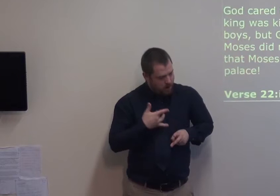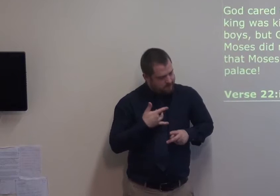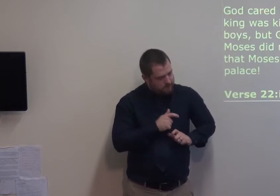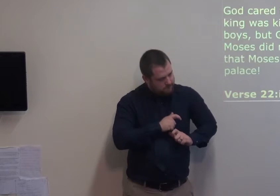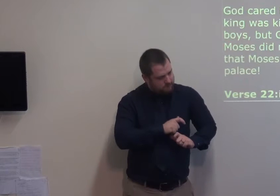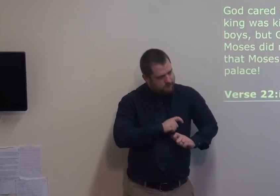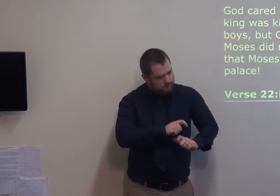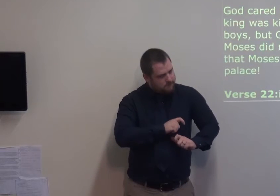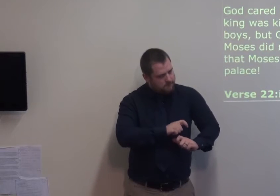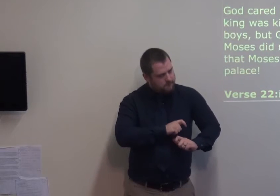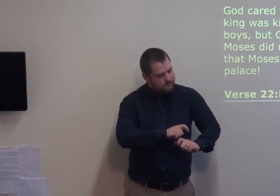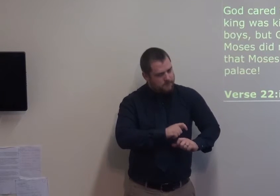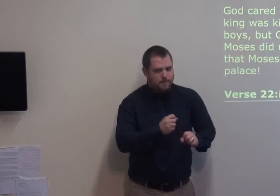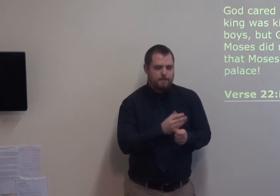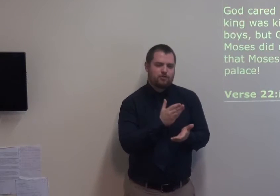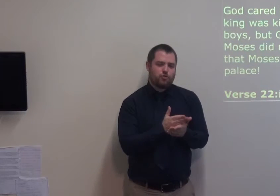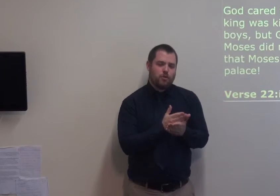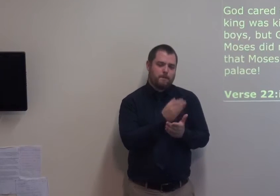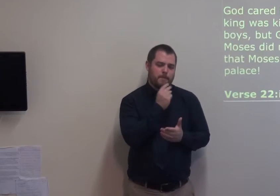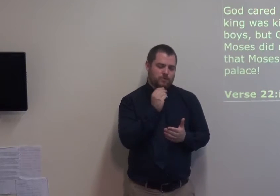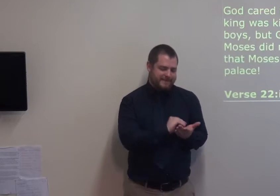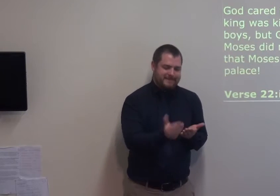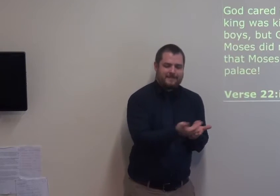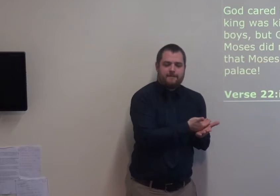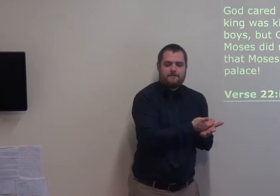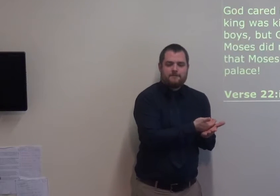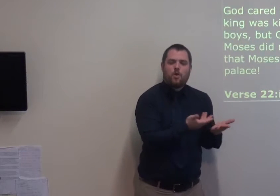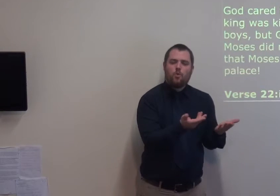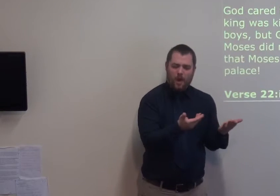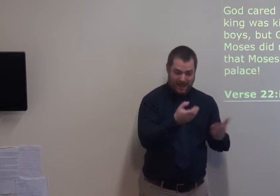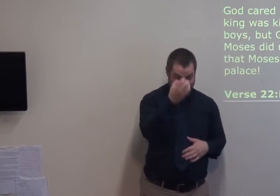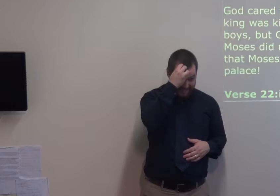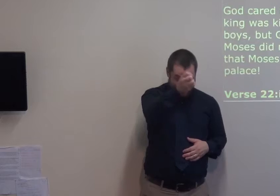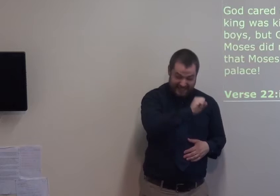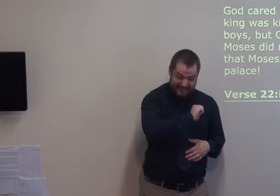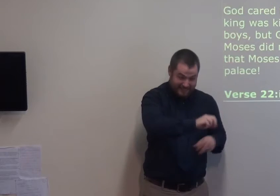God made sure that Moses was safe in the king's palace.